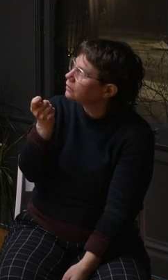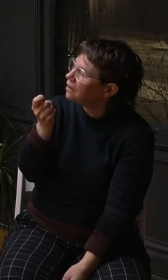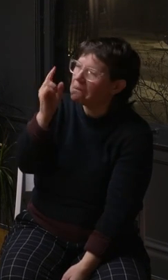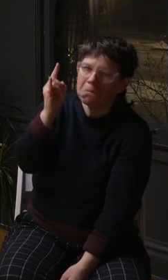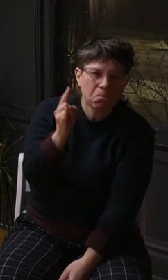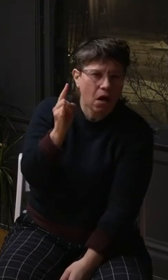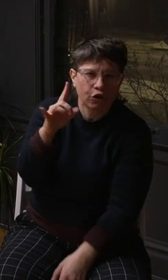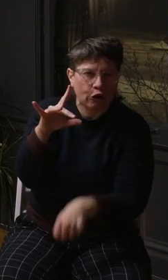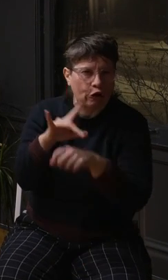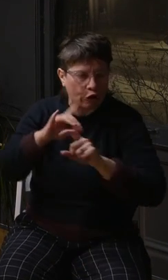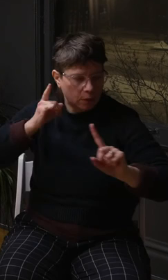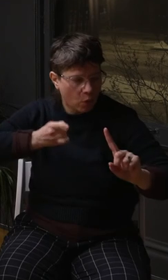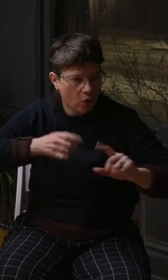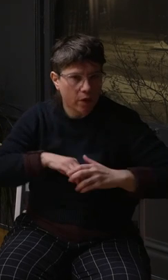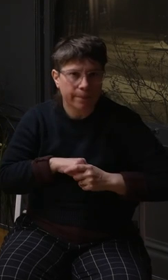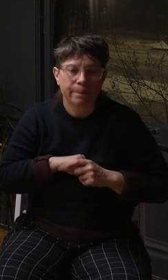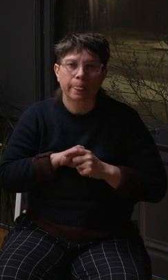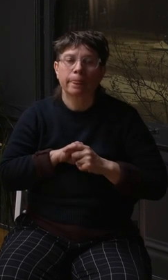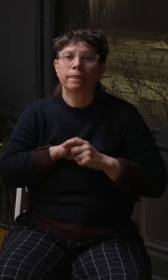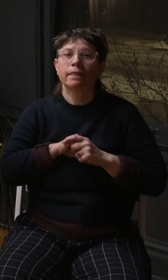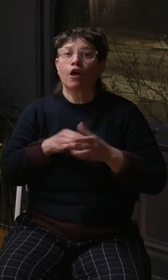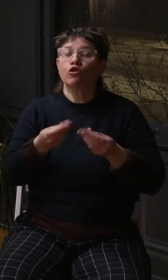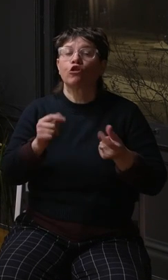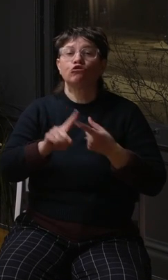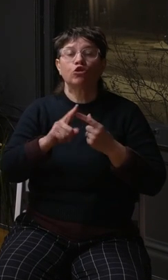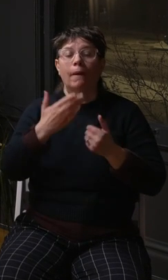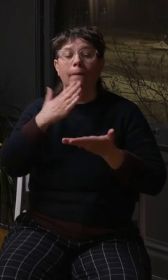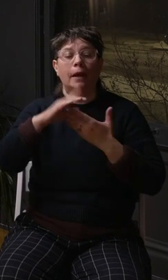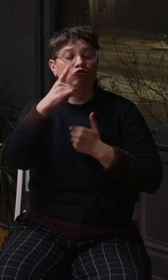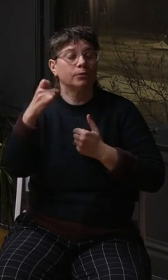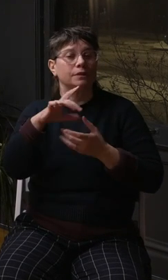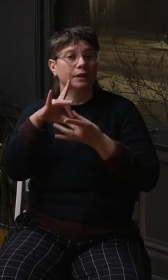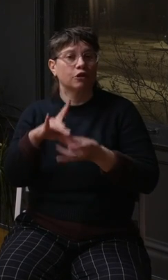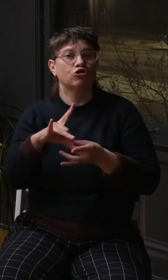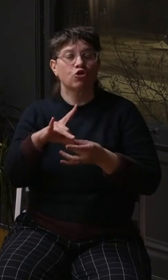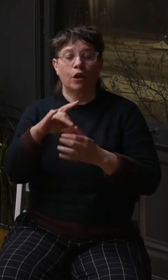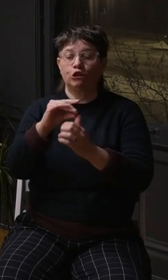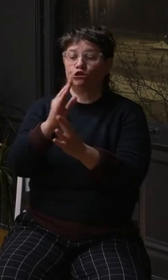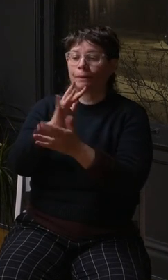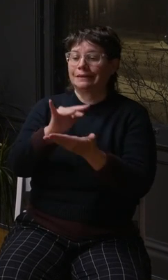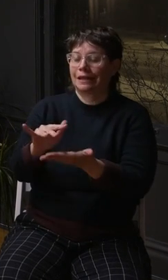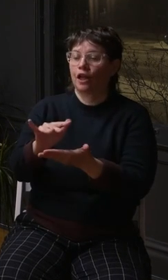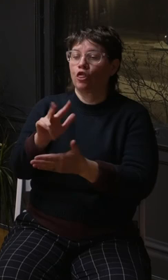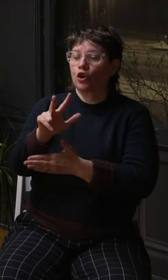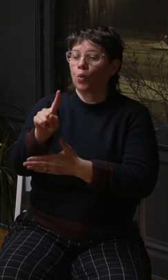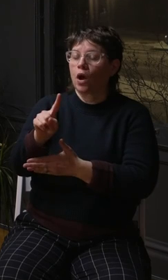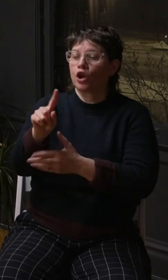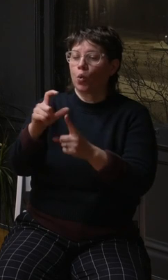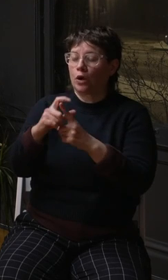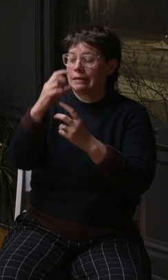Punk, earthbound. The cure to nightmares, according to a German study, is 31